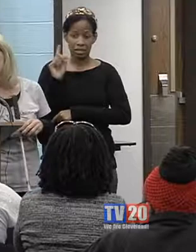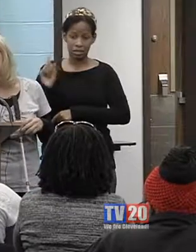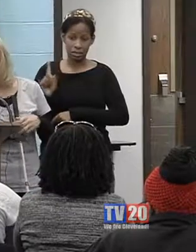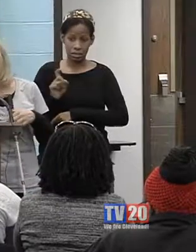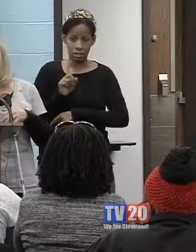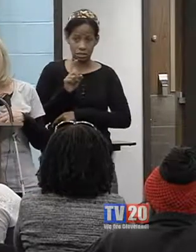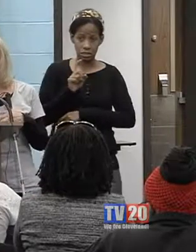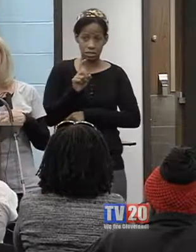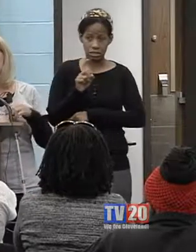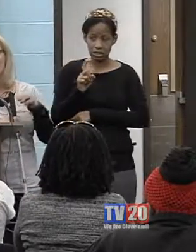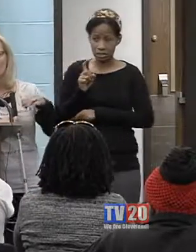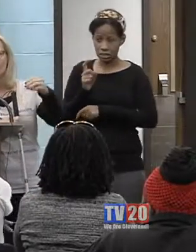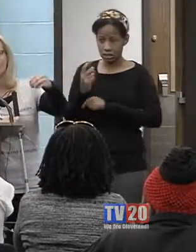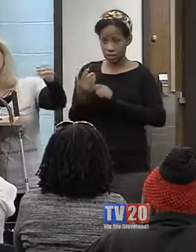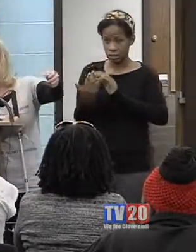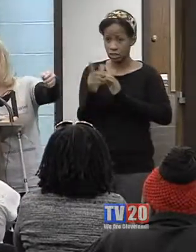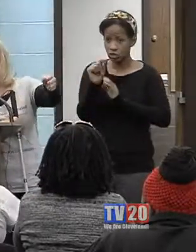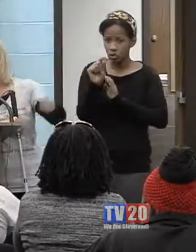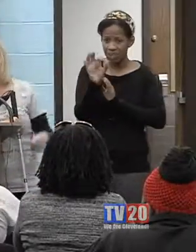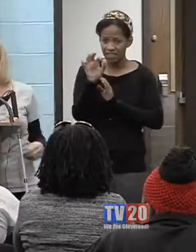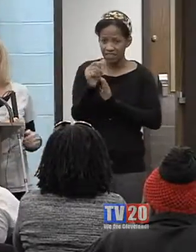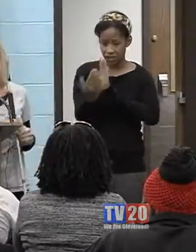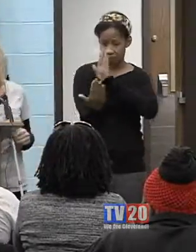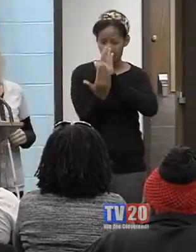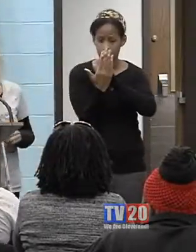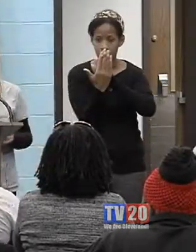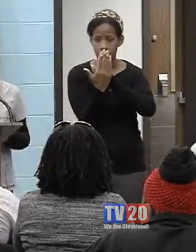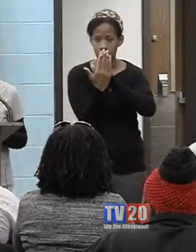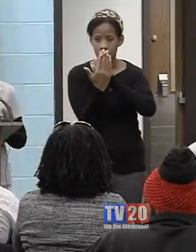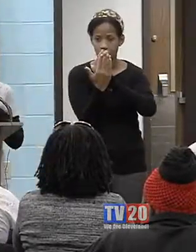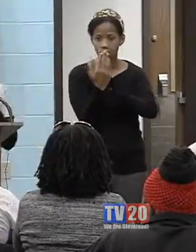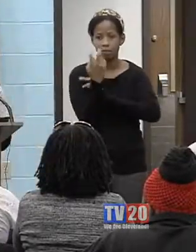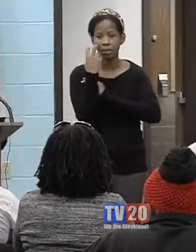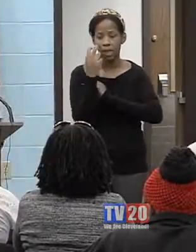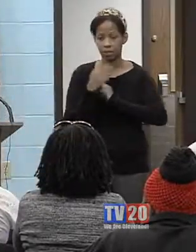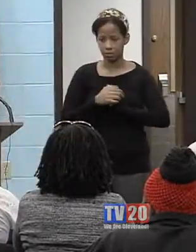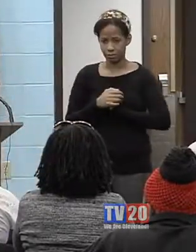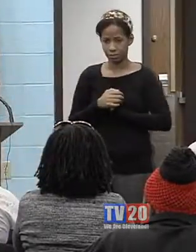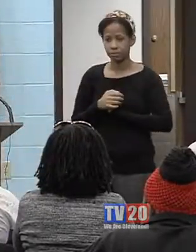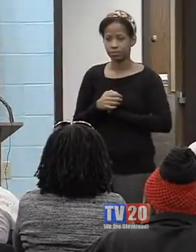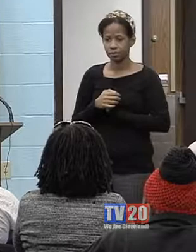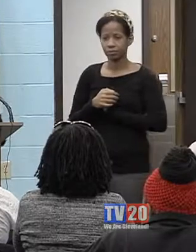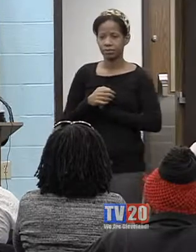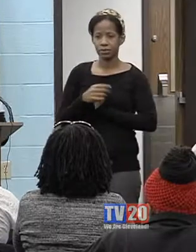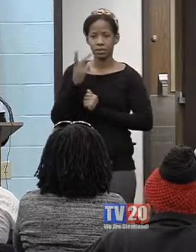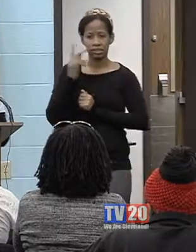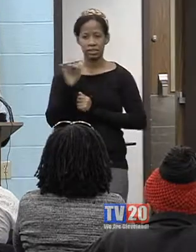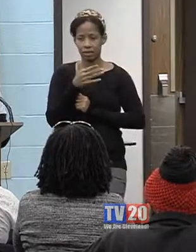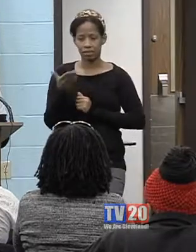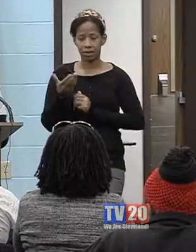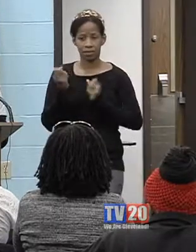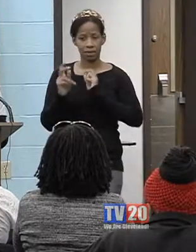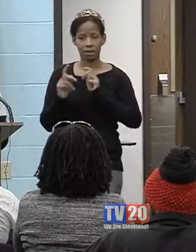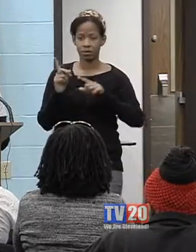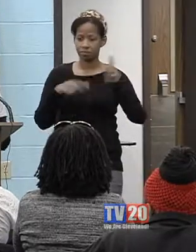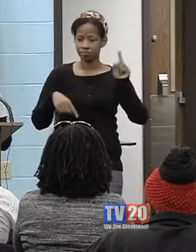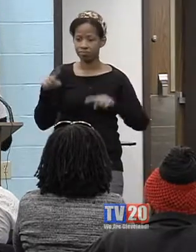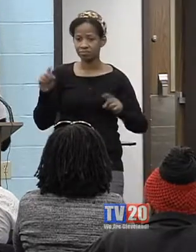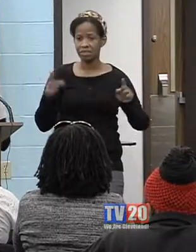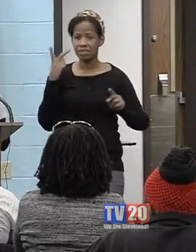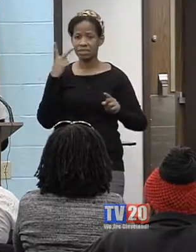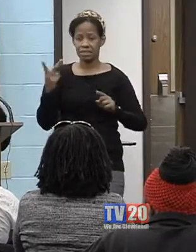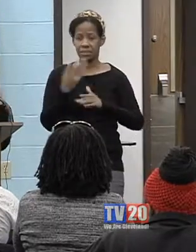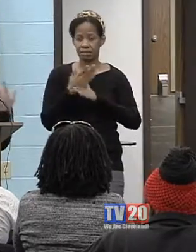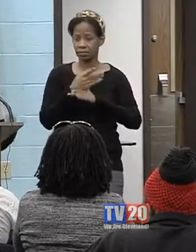and be no more than 20 feet from that 200 feet in order to see the same thing. And then there's many variables in